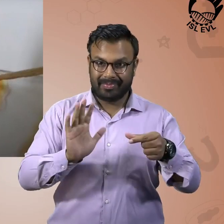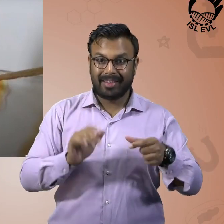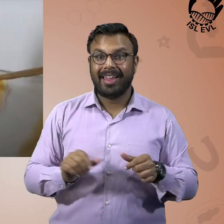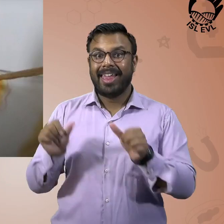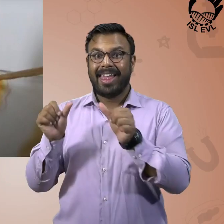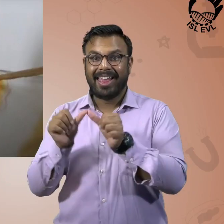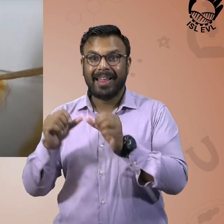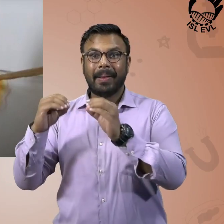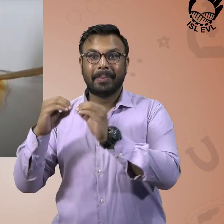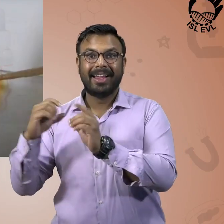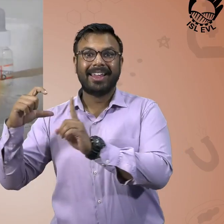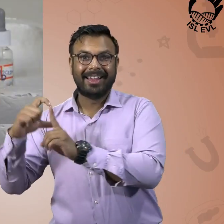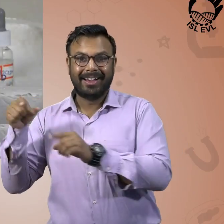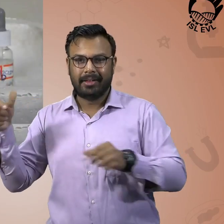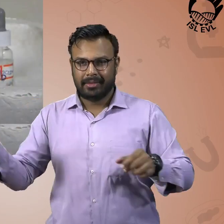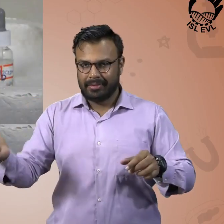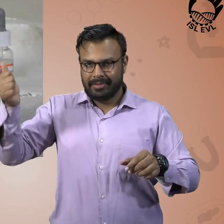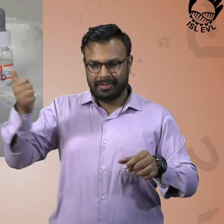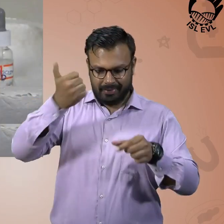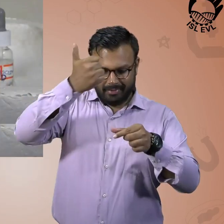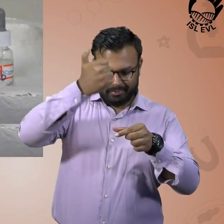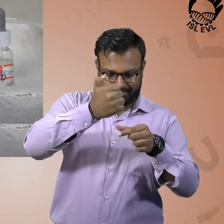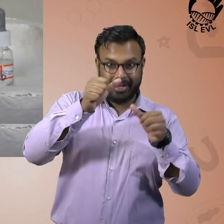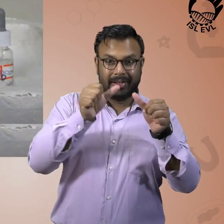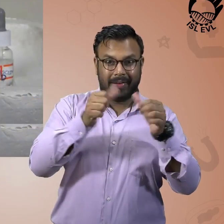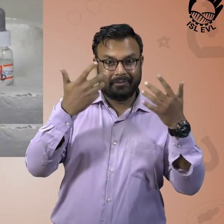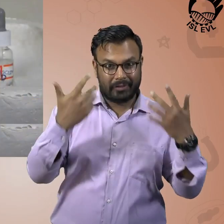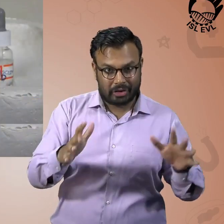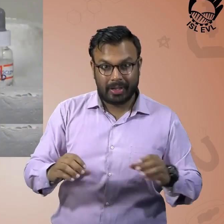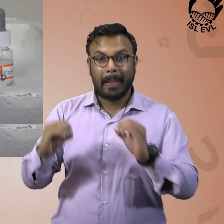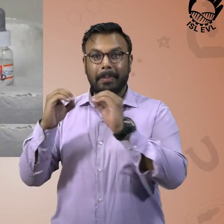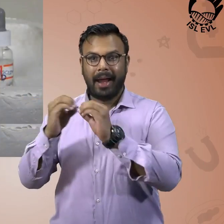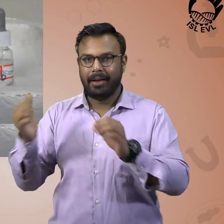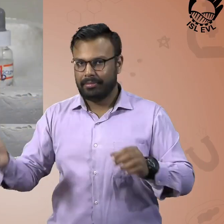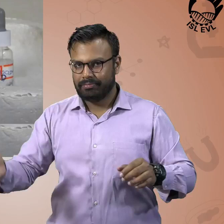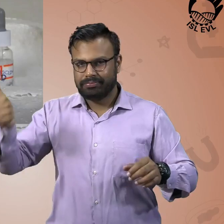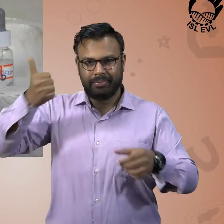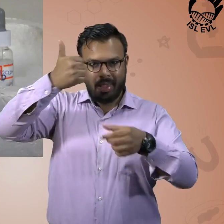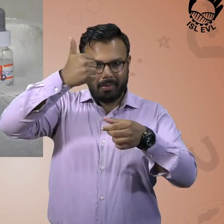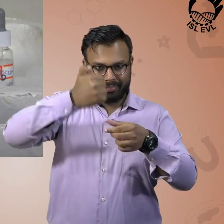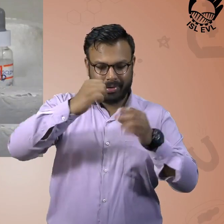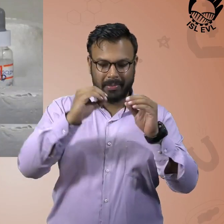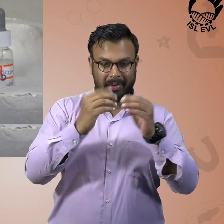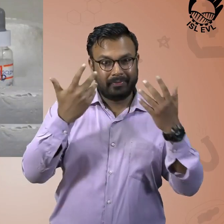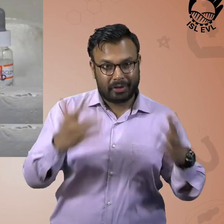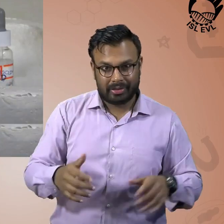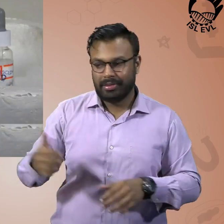flow, pour 1 drop each of anti-A, anti-B and